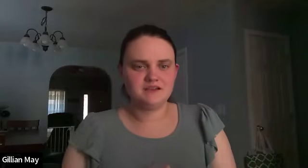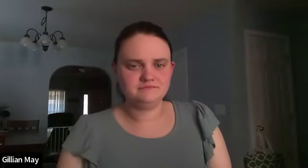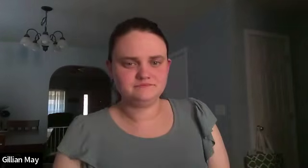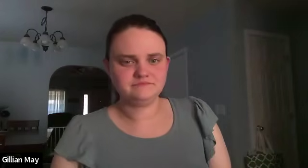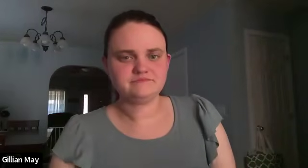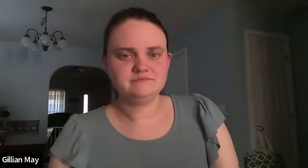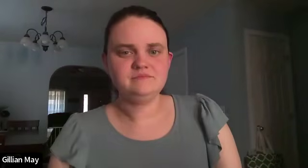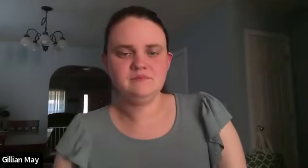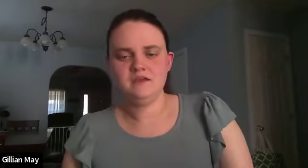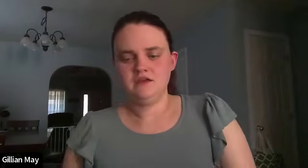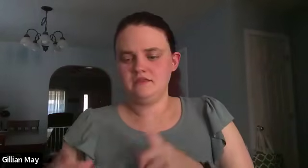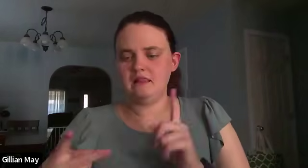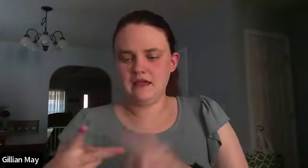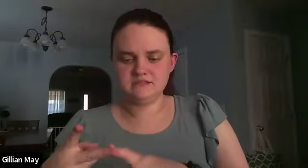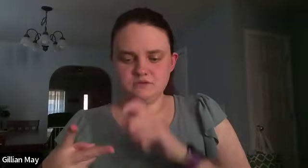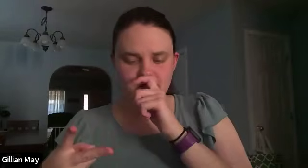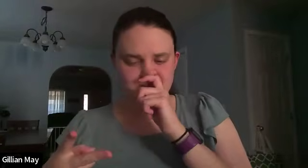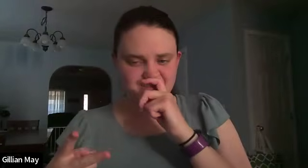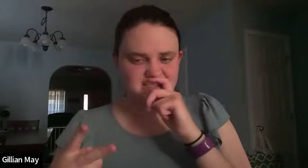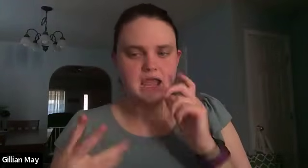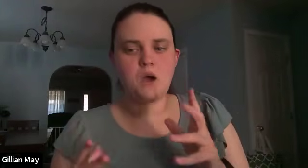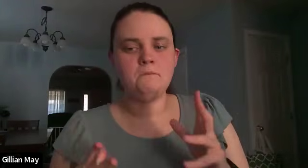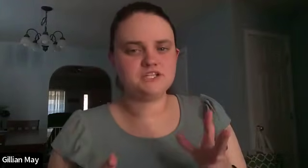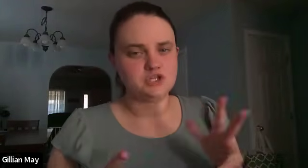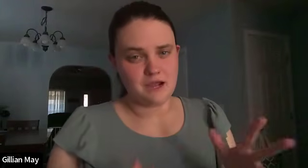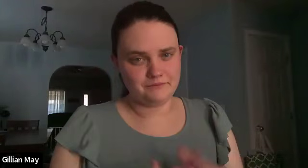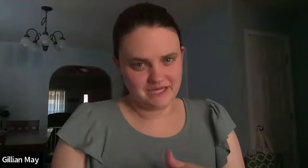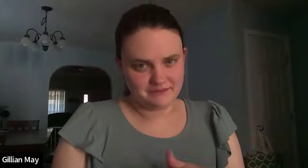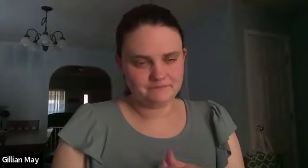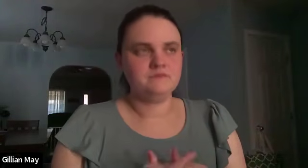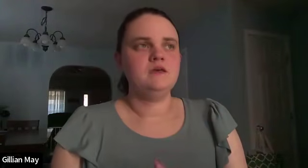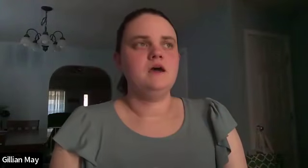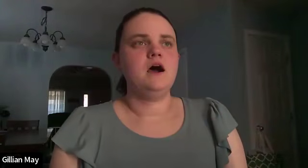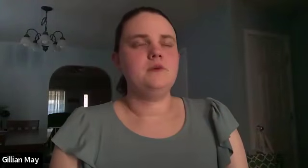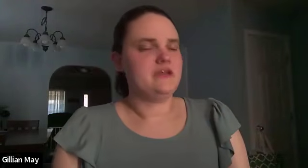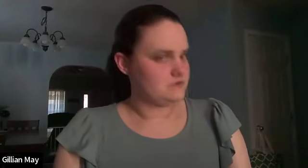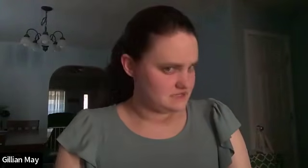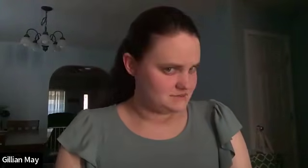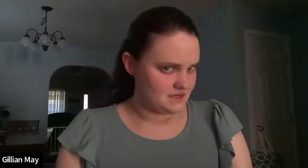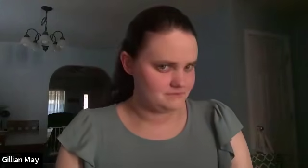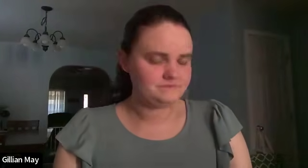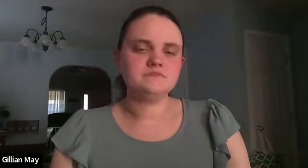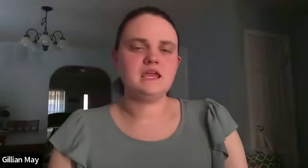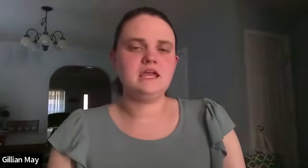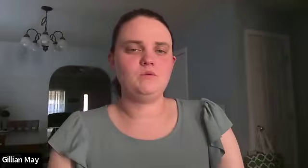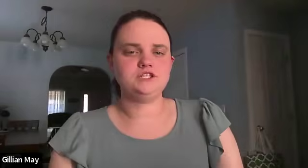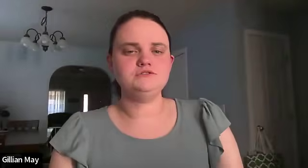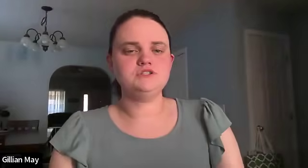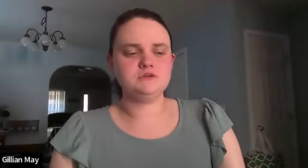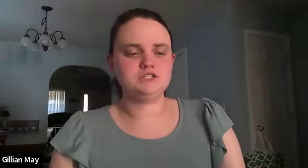Okay? The last we're going to do is how much or how many. They are the same sign. And what you do is